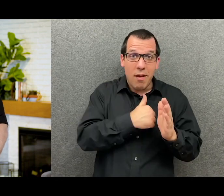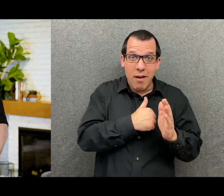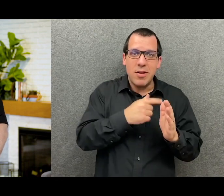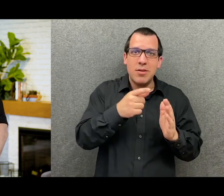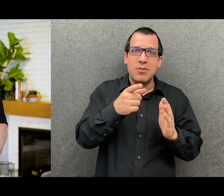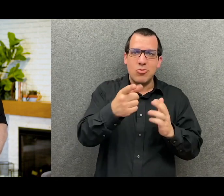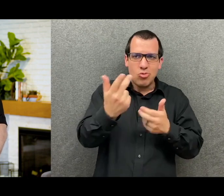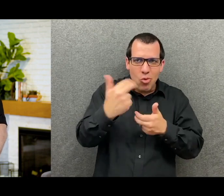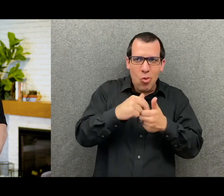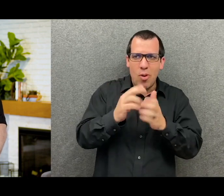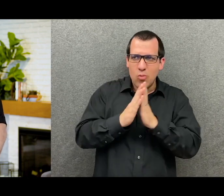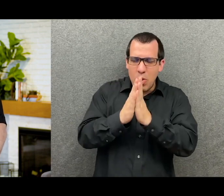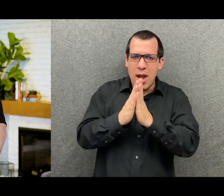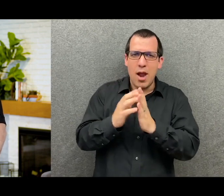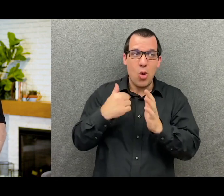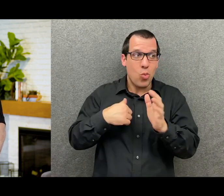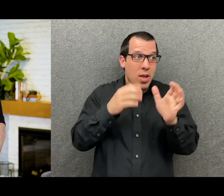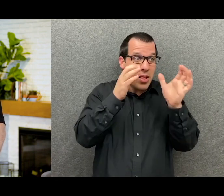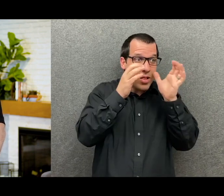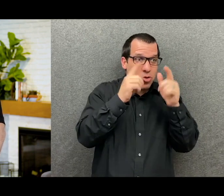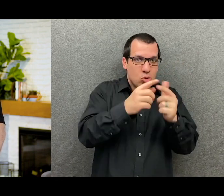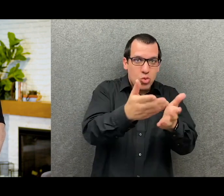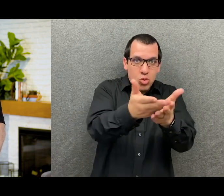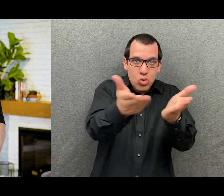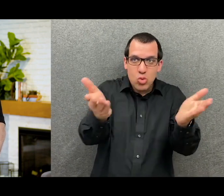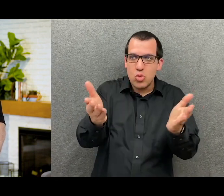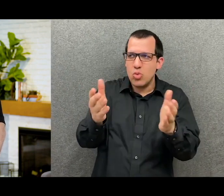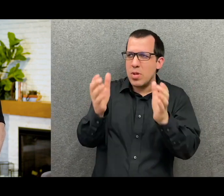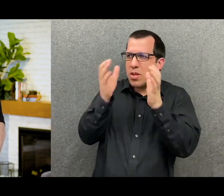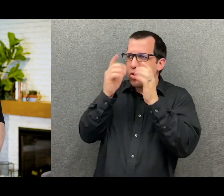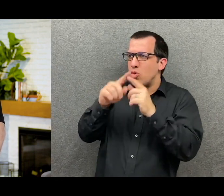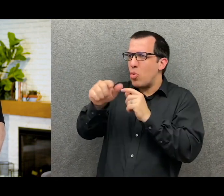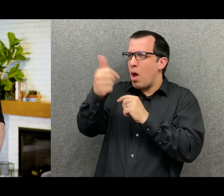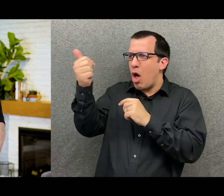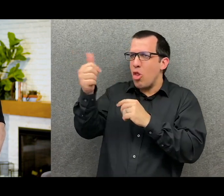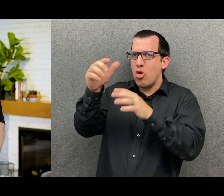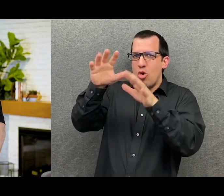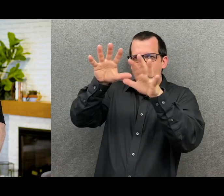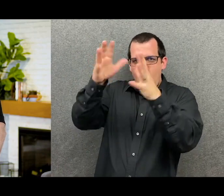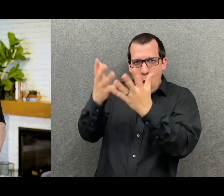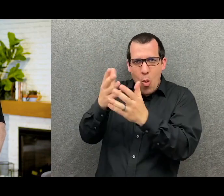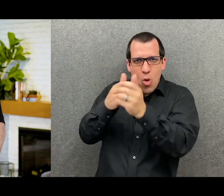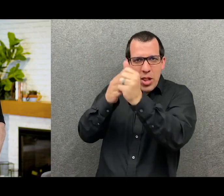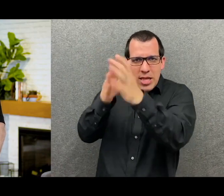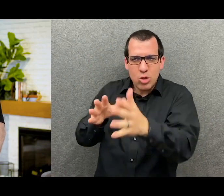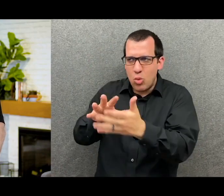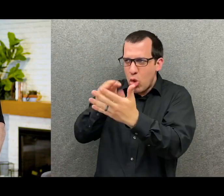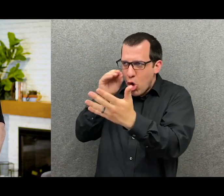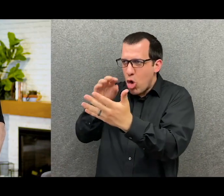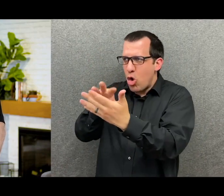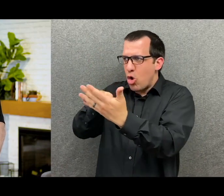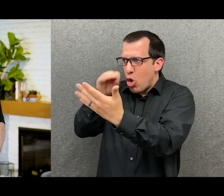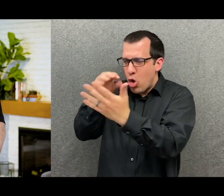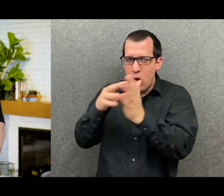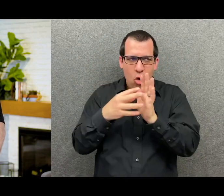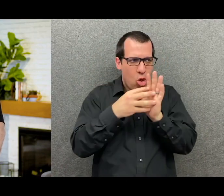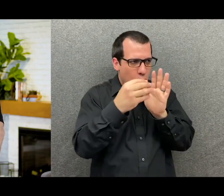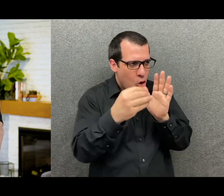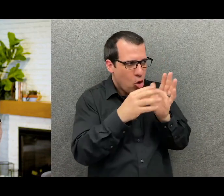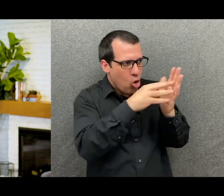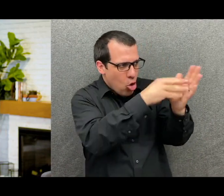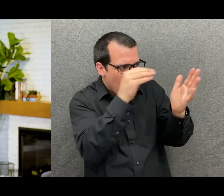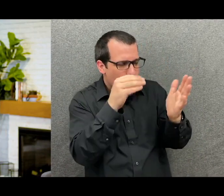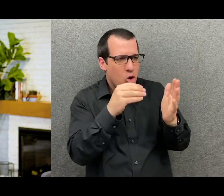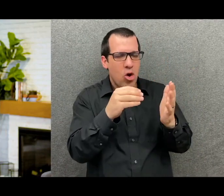walk through this journey. So pray with us as we continue to listen to you, to listen to